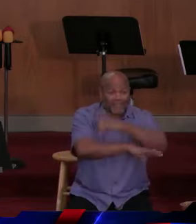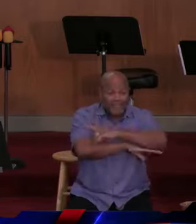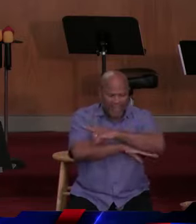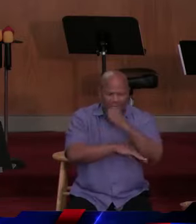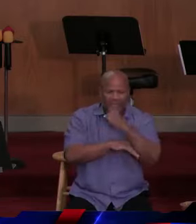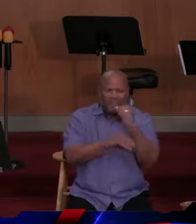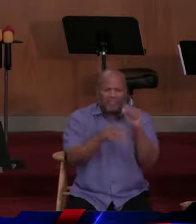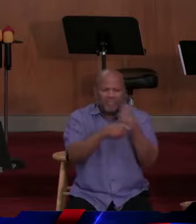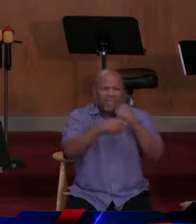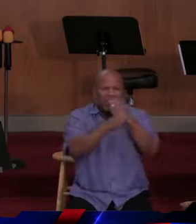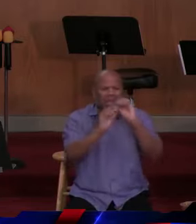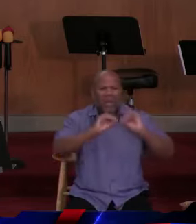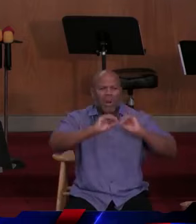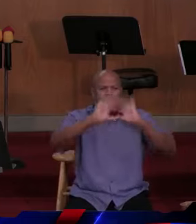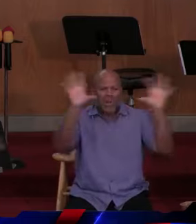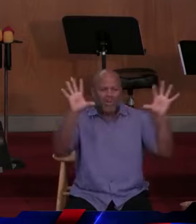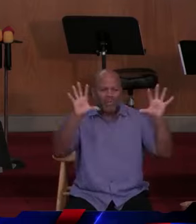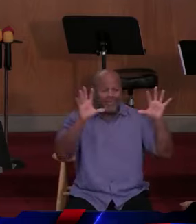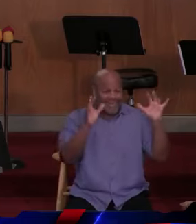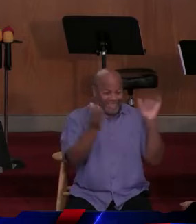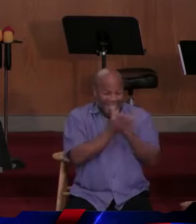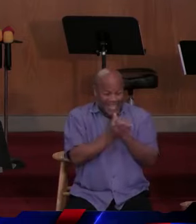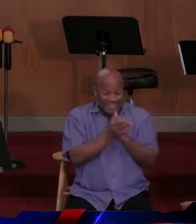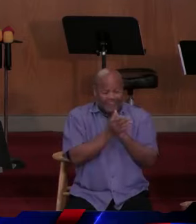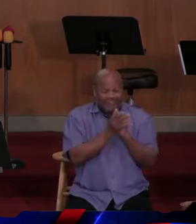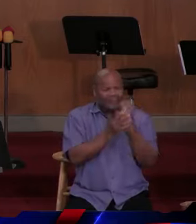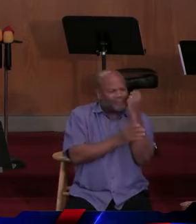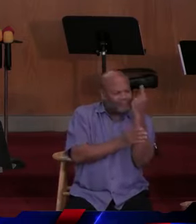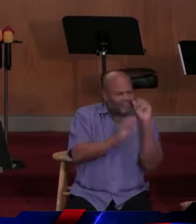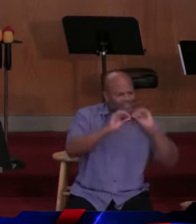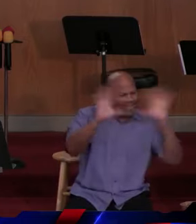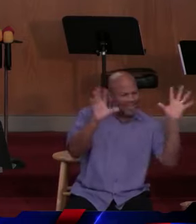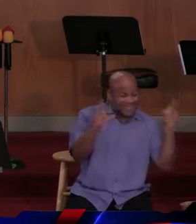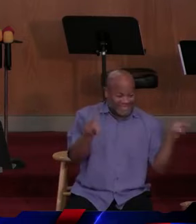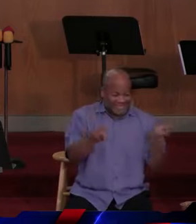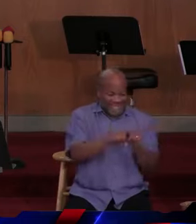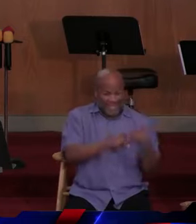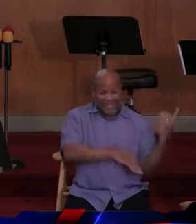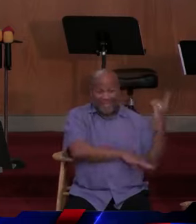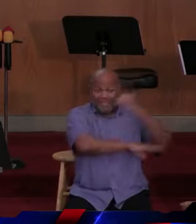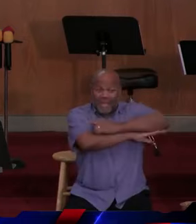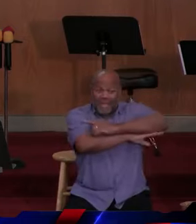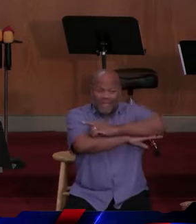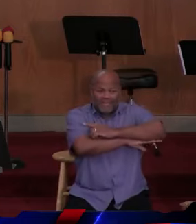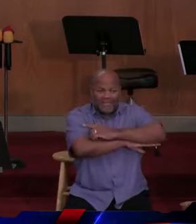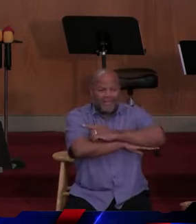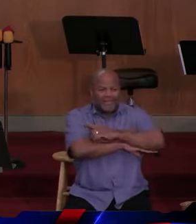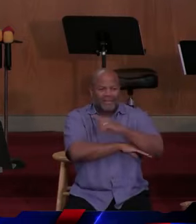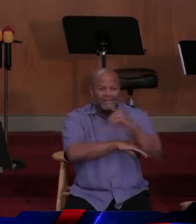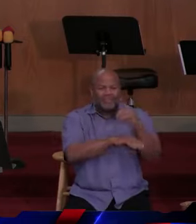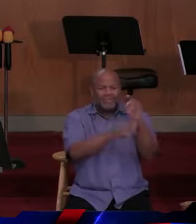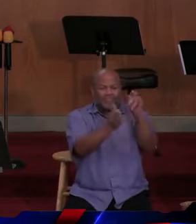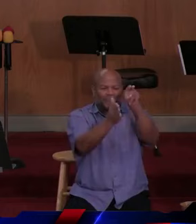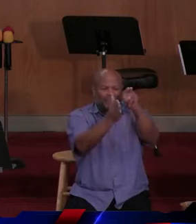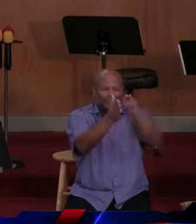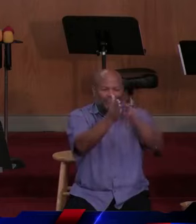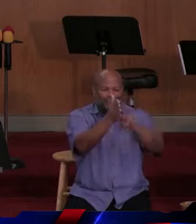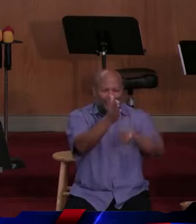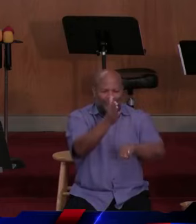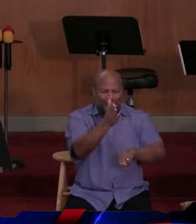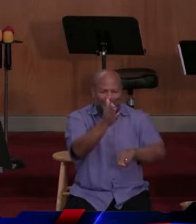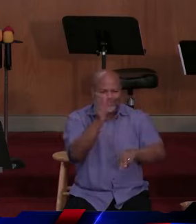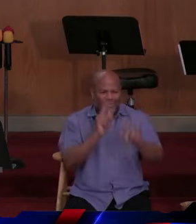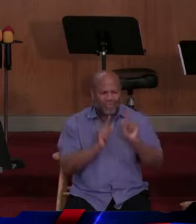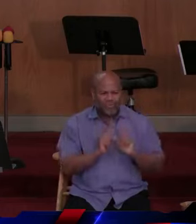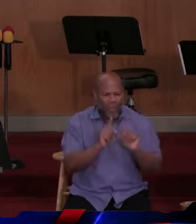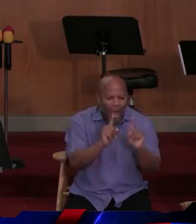in context. Emmaus Road is the same day that they found the tomb was empty. When it says the two